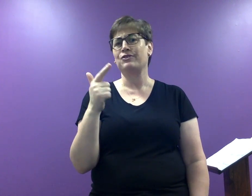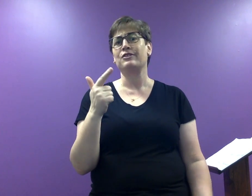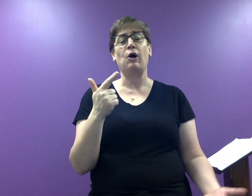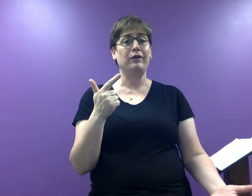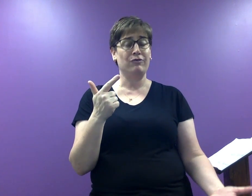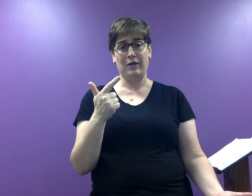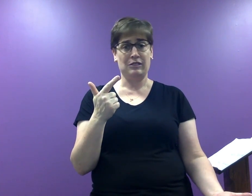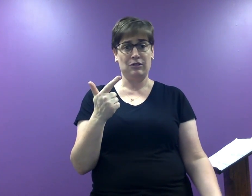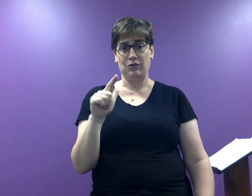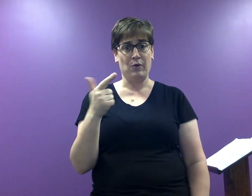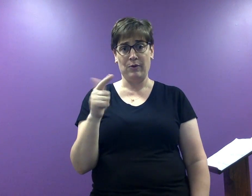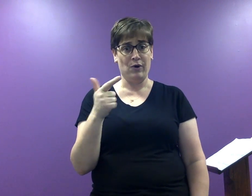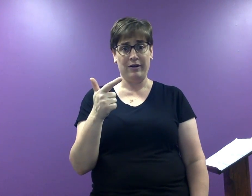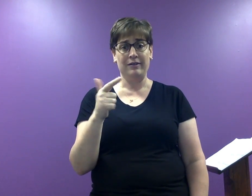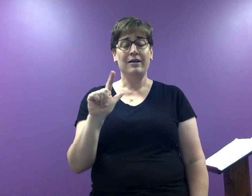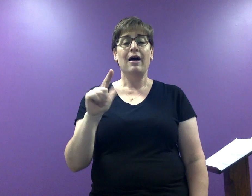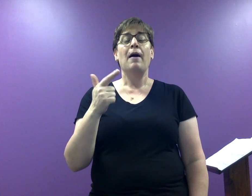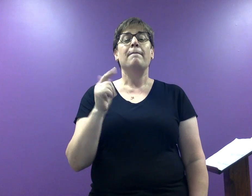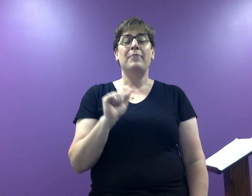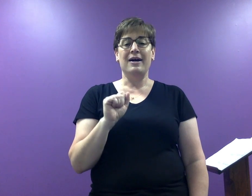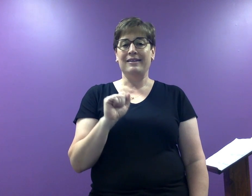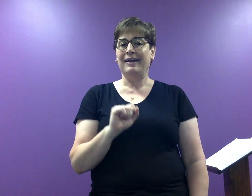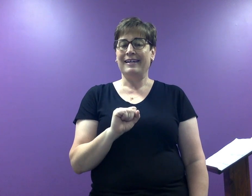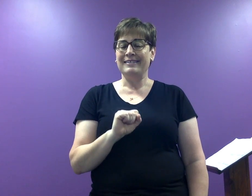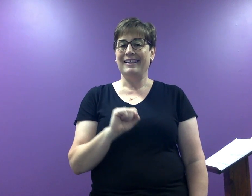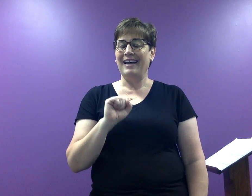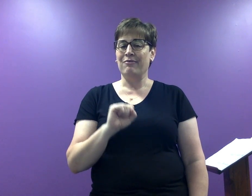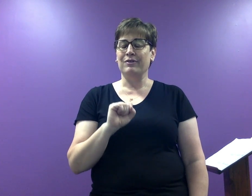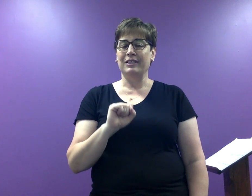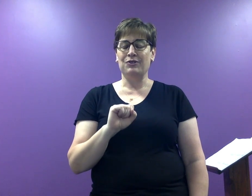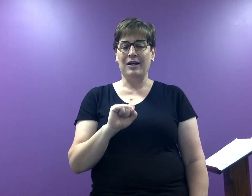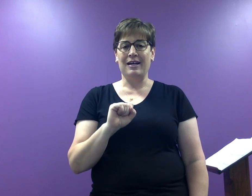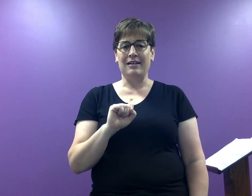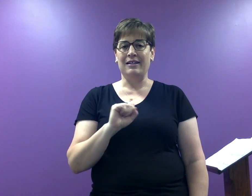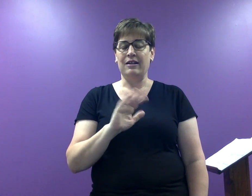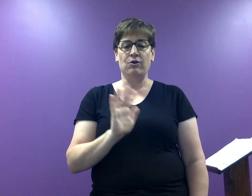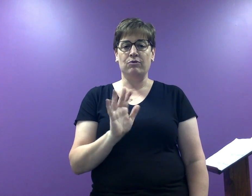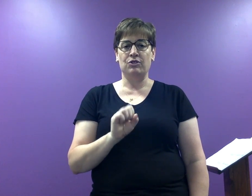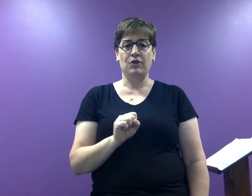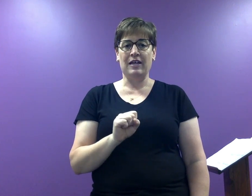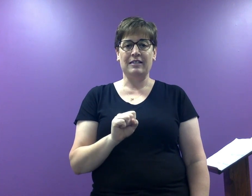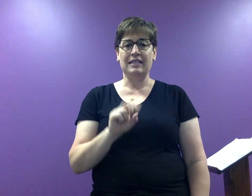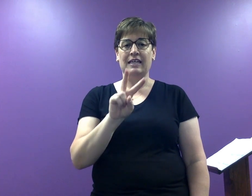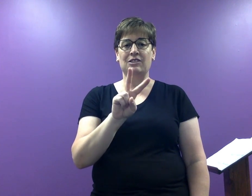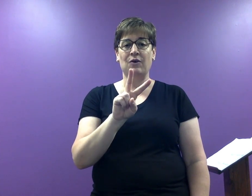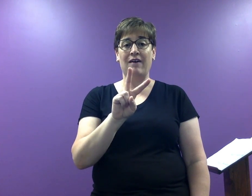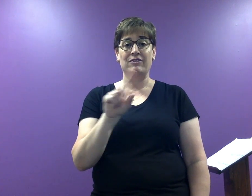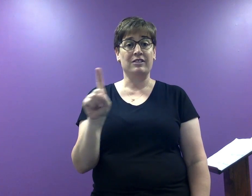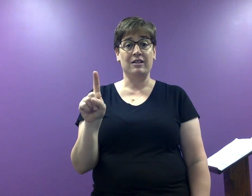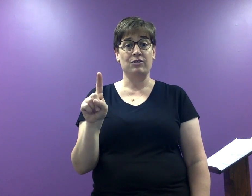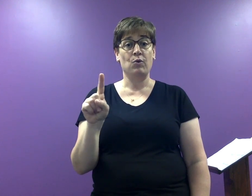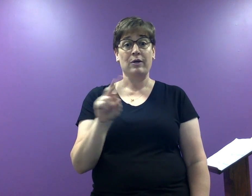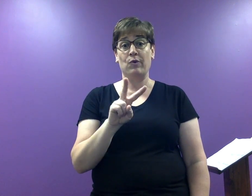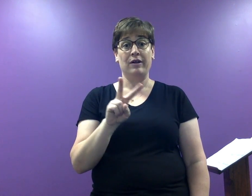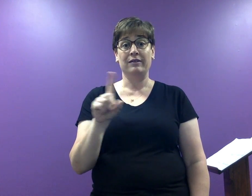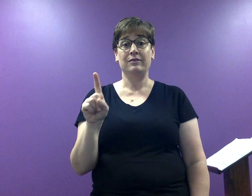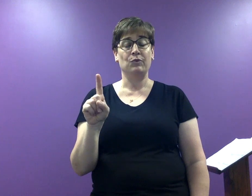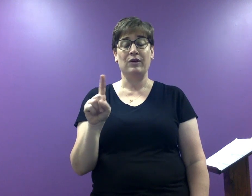all different ways to do 21. But like I said, I really try not, I don't show that to the kids, so I've just done 21 with